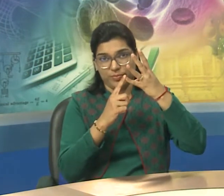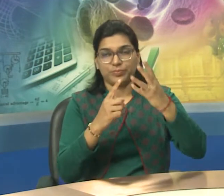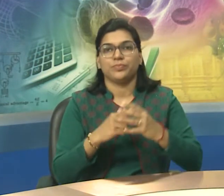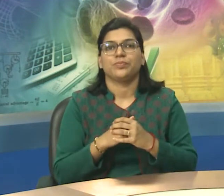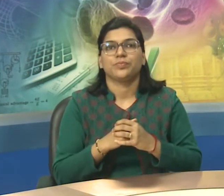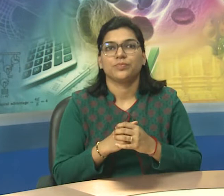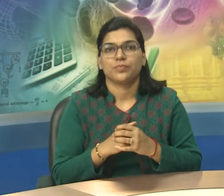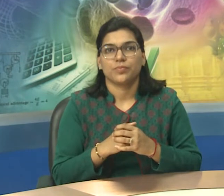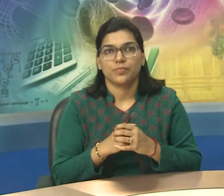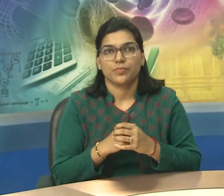Fourth point,